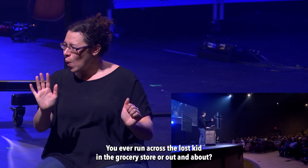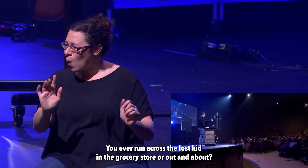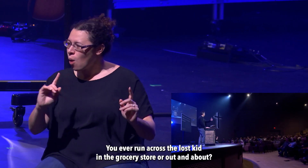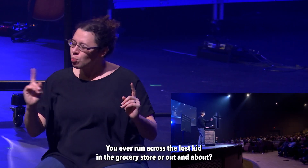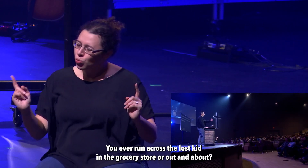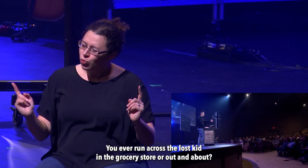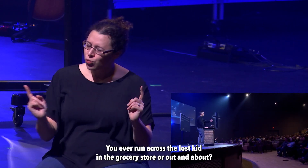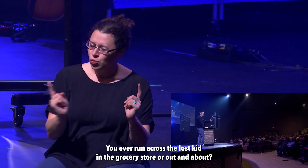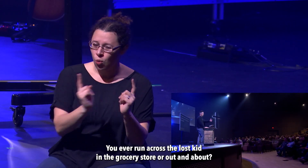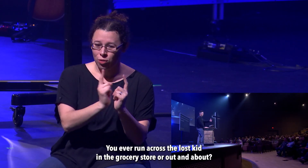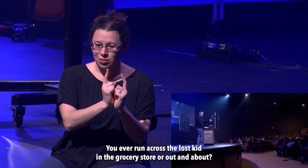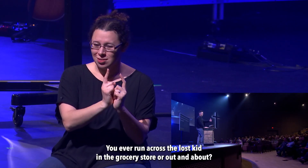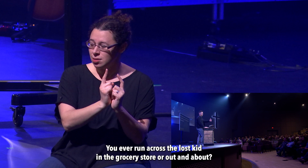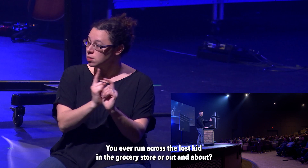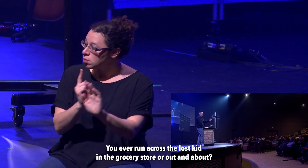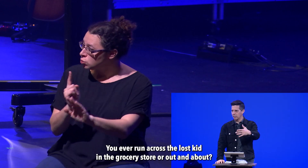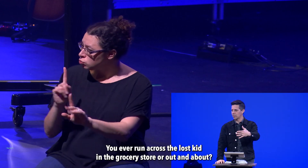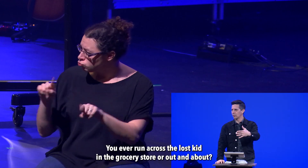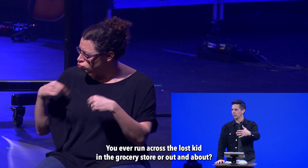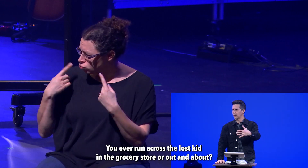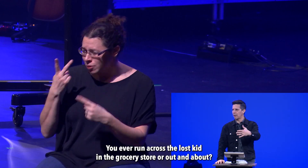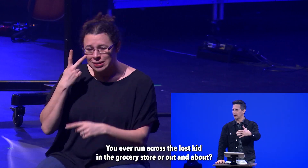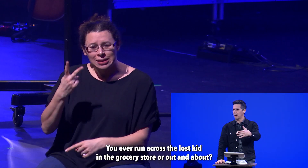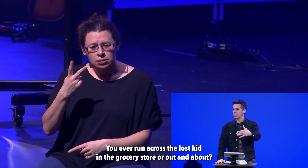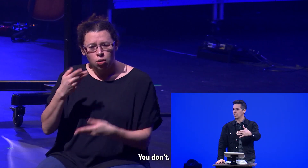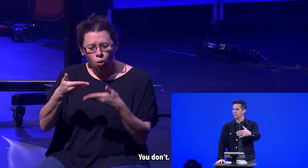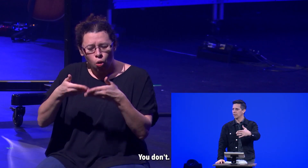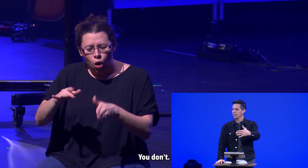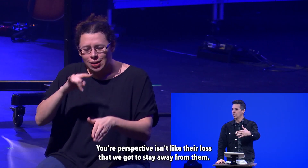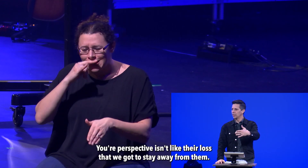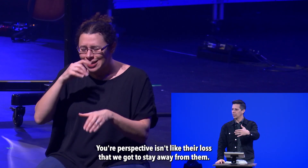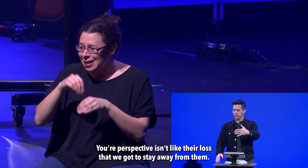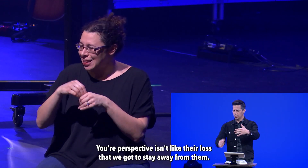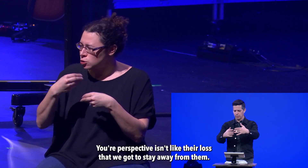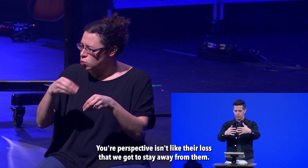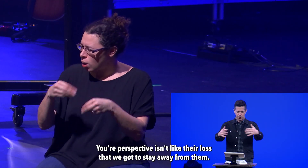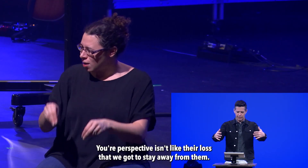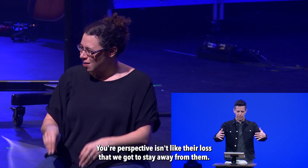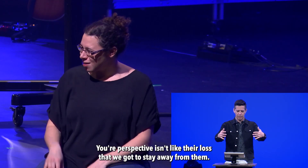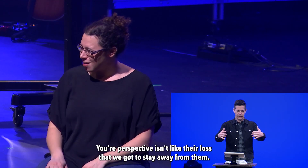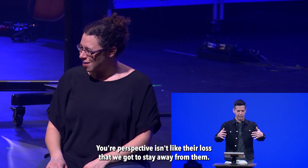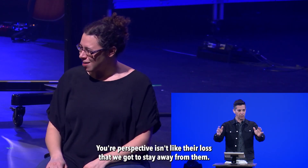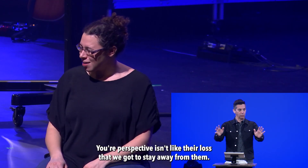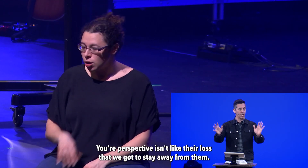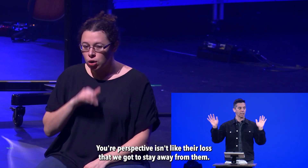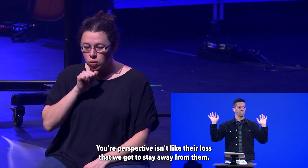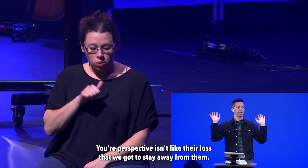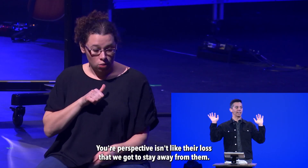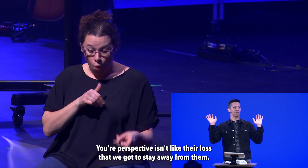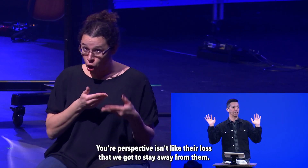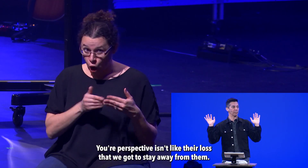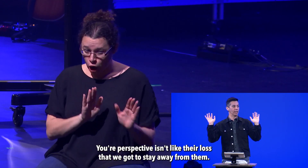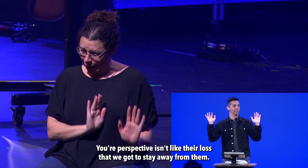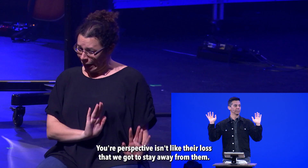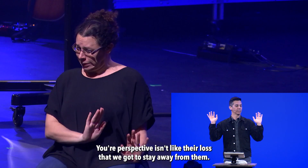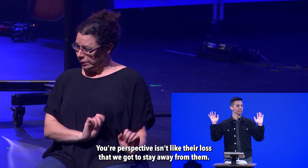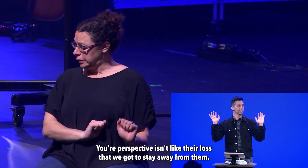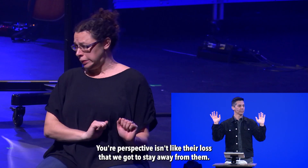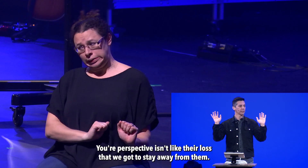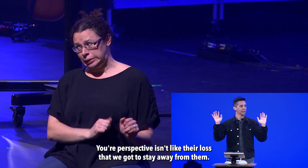across a lost kid in the grocery store or out and about? You don't. Your perspective isn't like they're lost, we gotta stay away